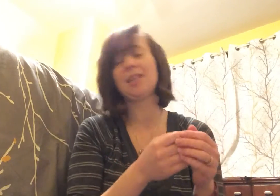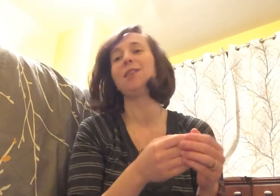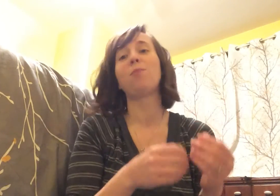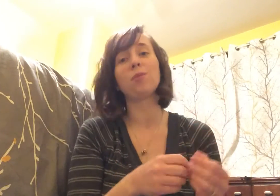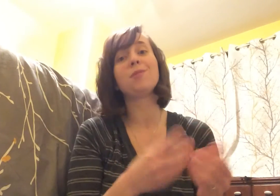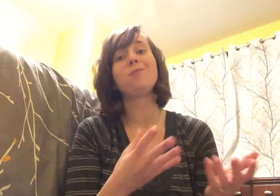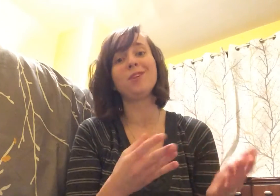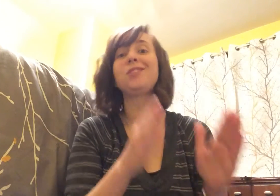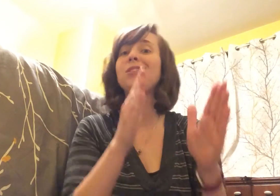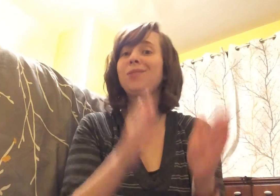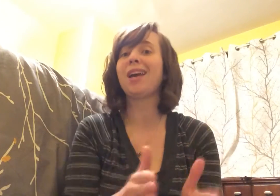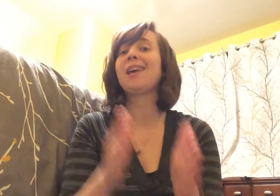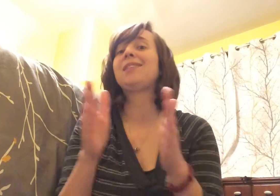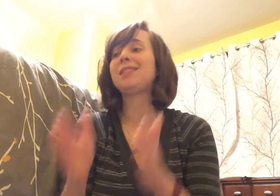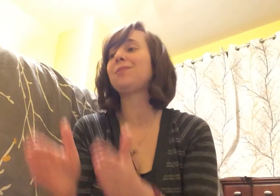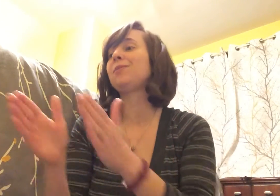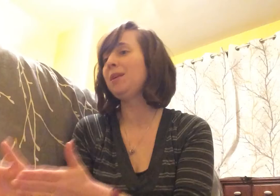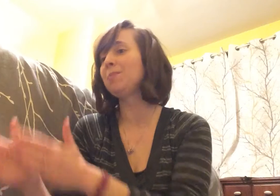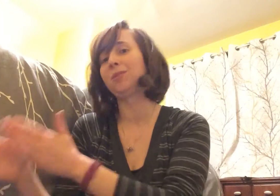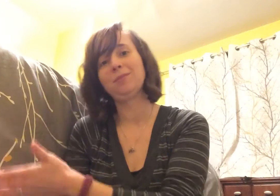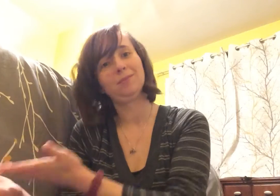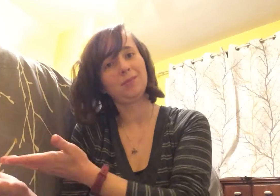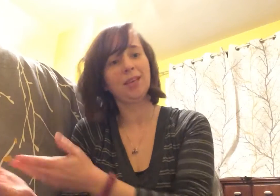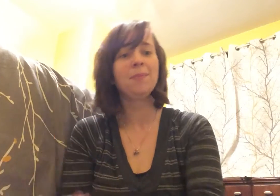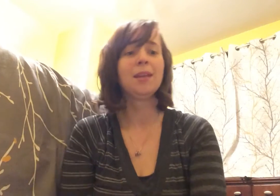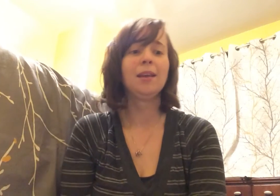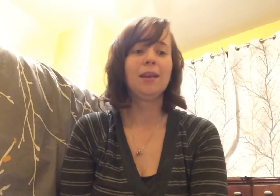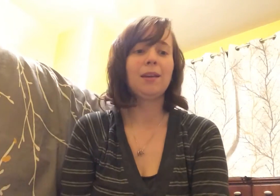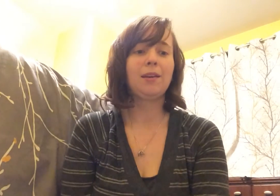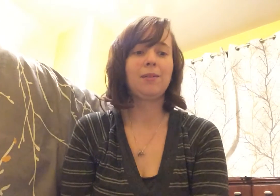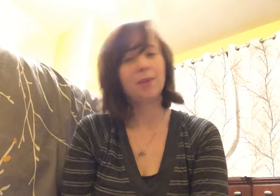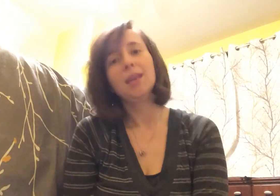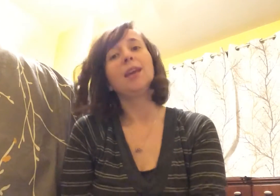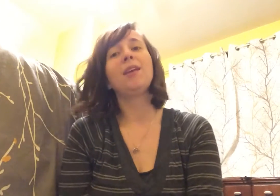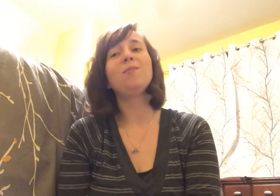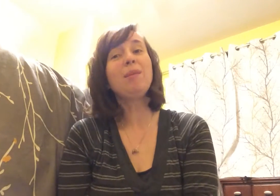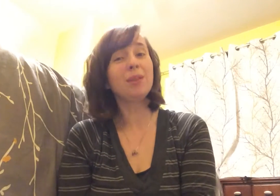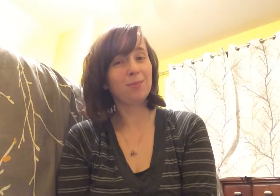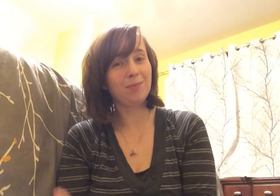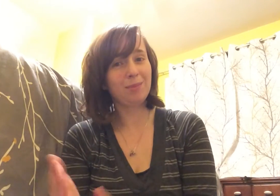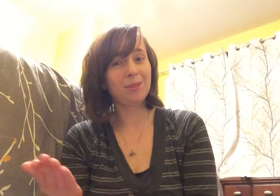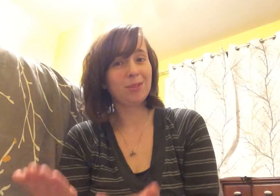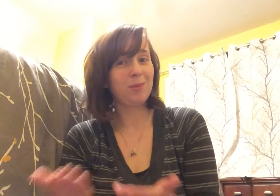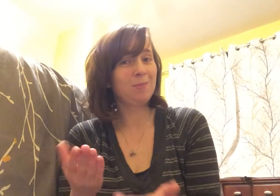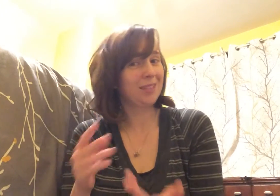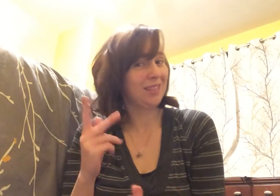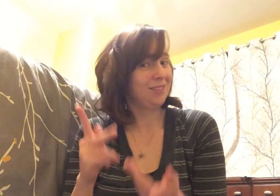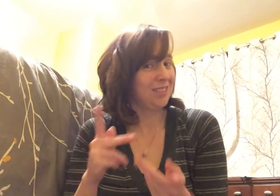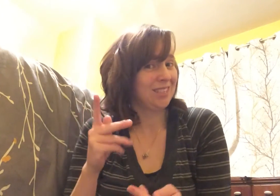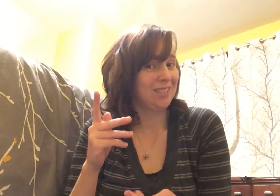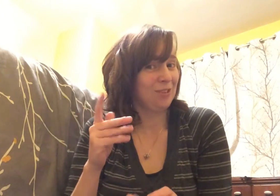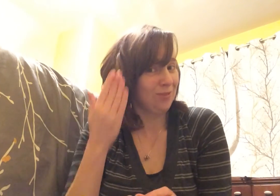kind of more than one, so you add the different people. Okay. And maybe there's people that you just don't